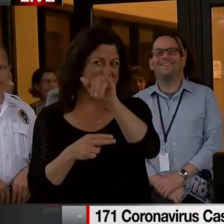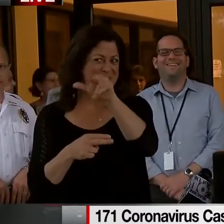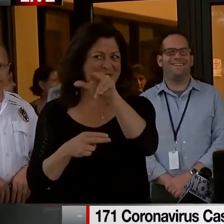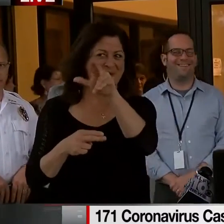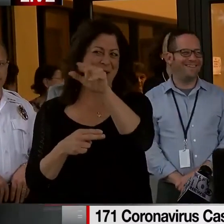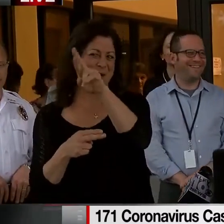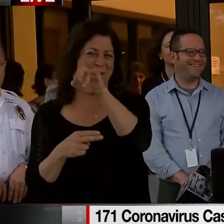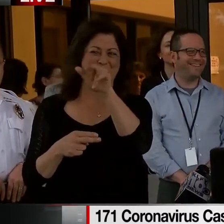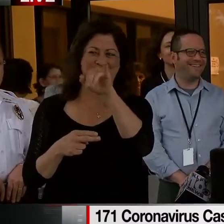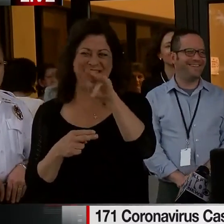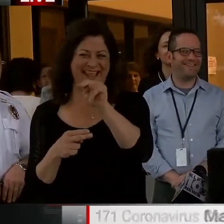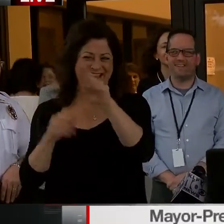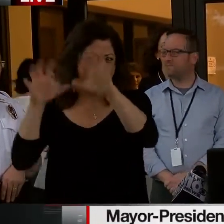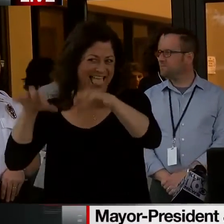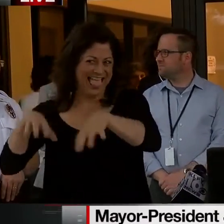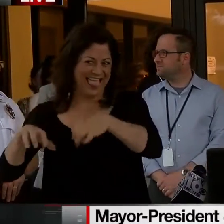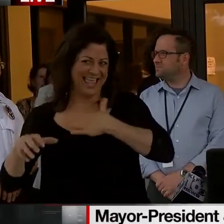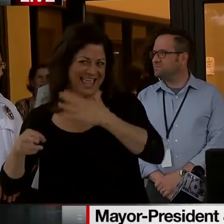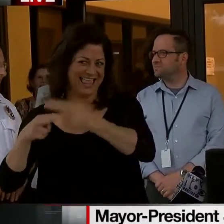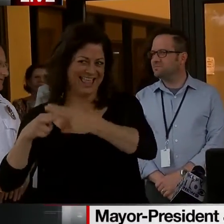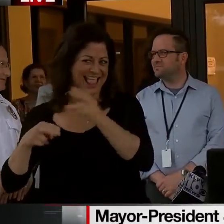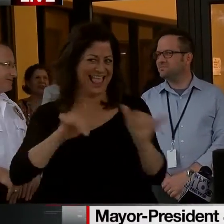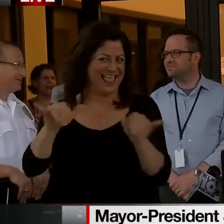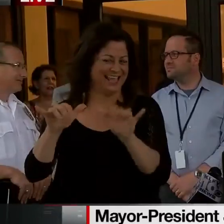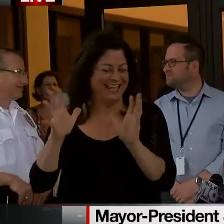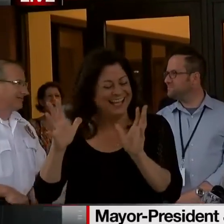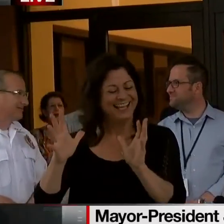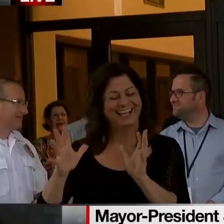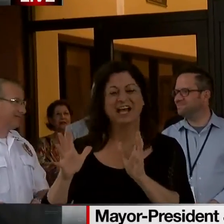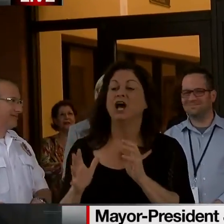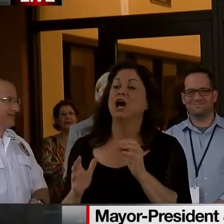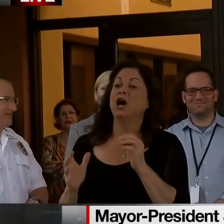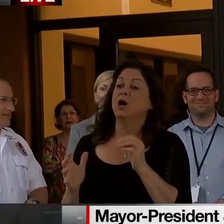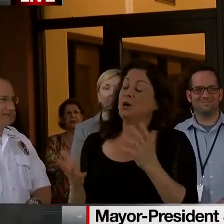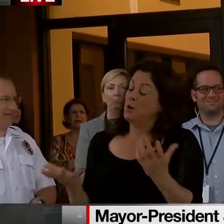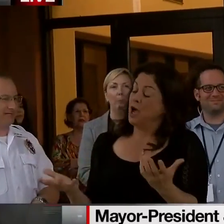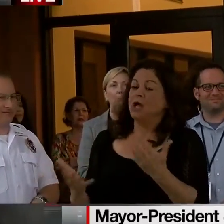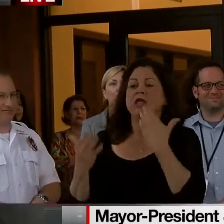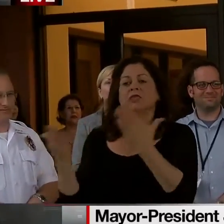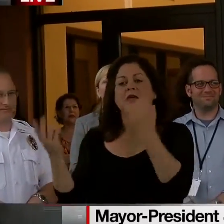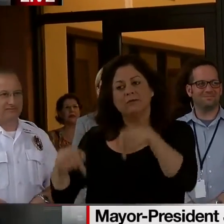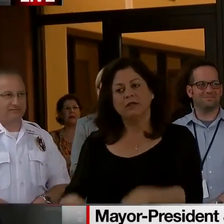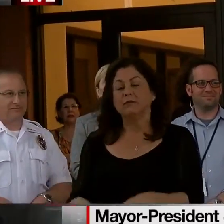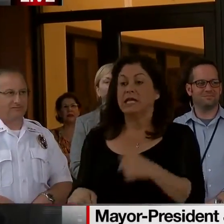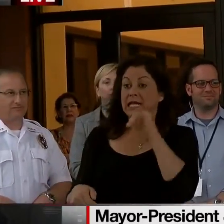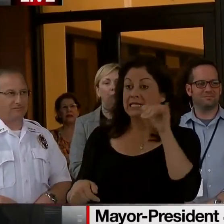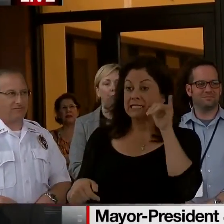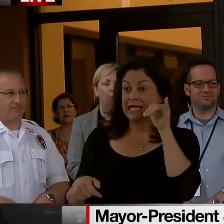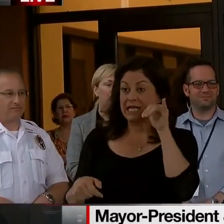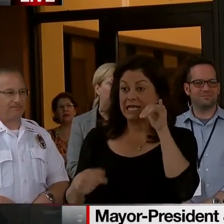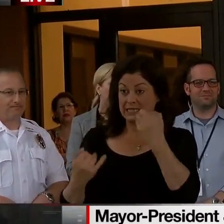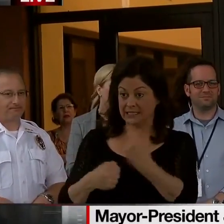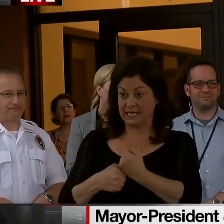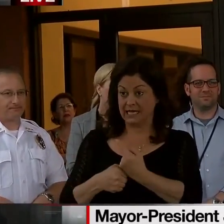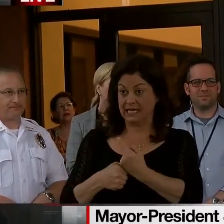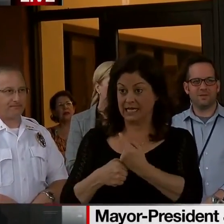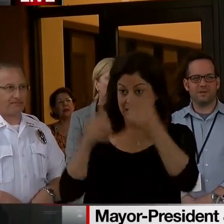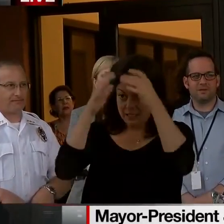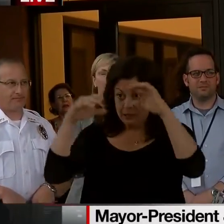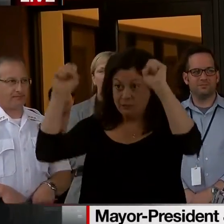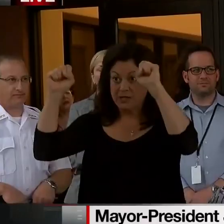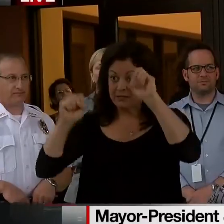Okay, all right, how appropriate. So again, thank you for coming out. Yesterday and today, President Trump and Vice President Pence emphasized